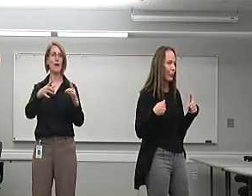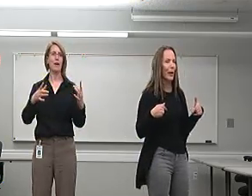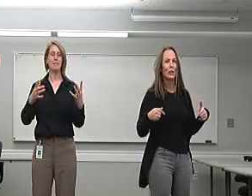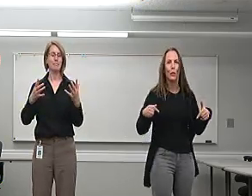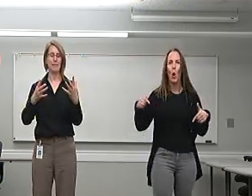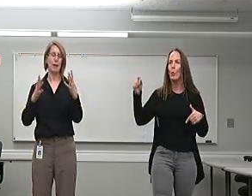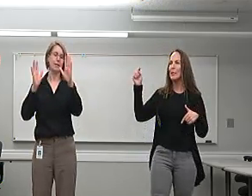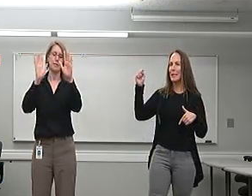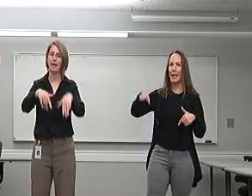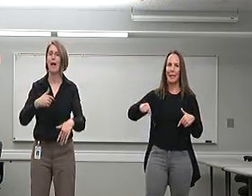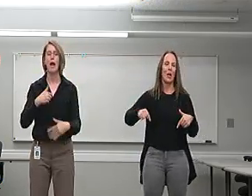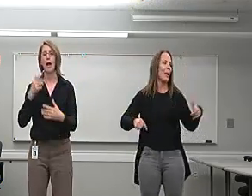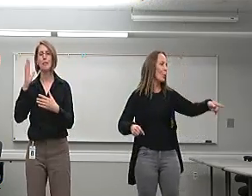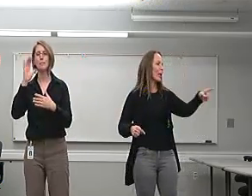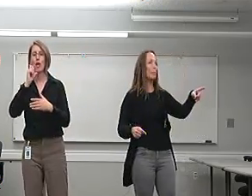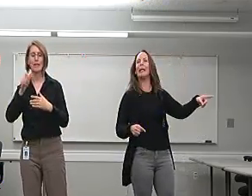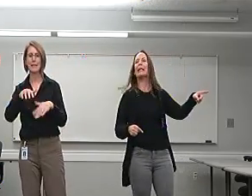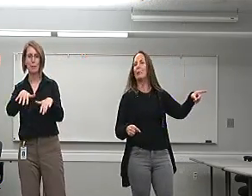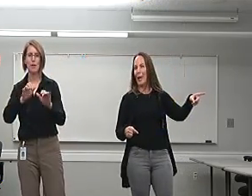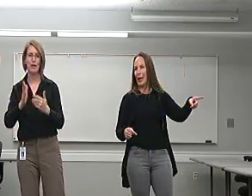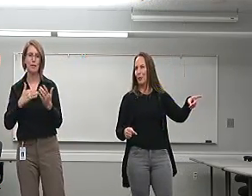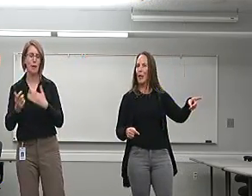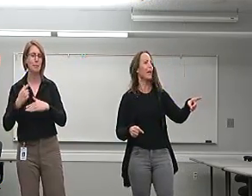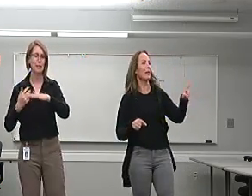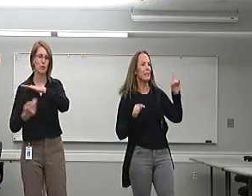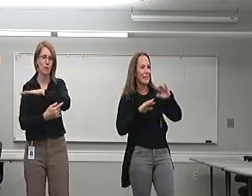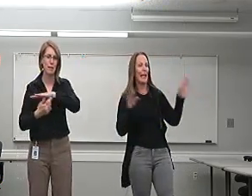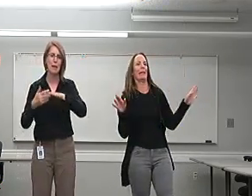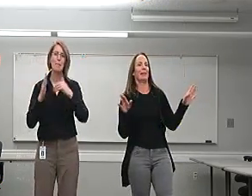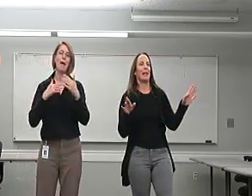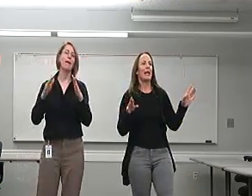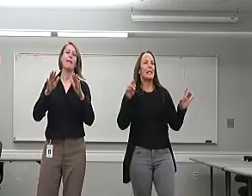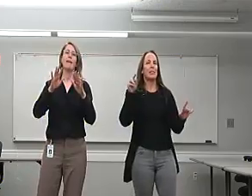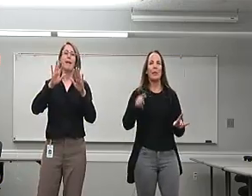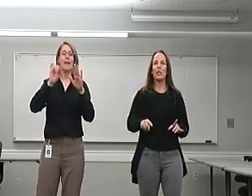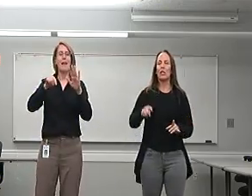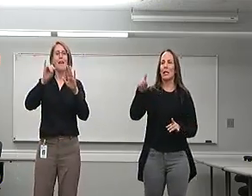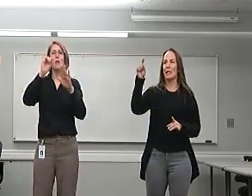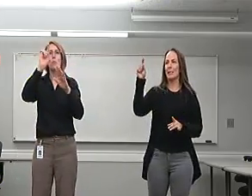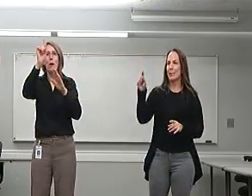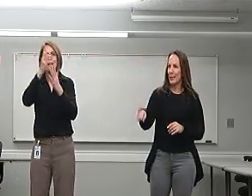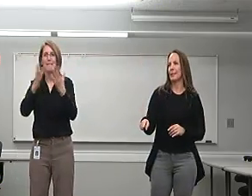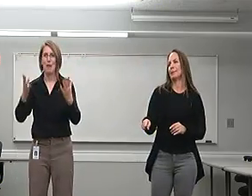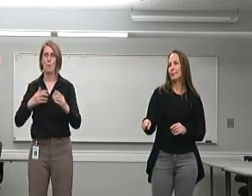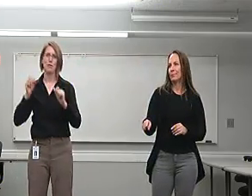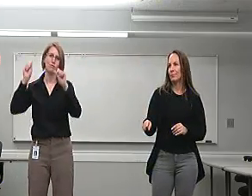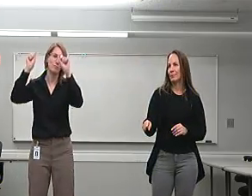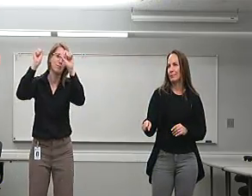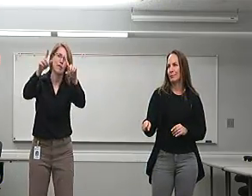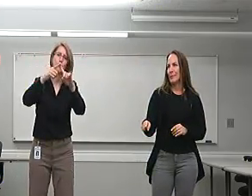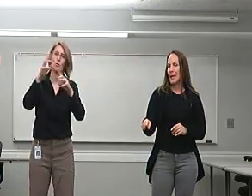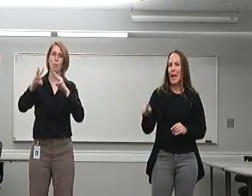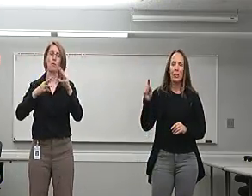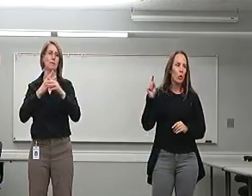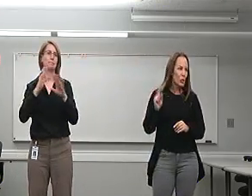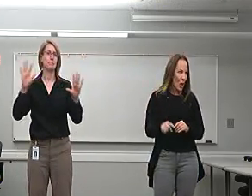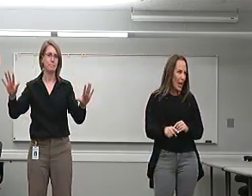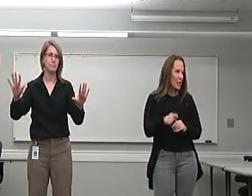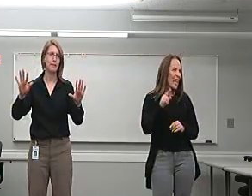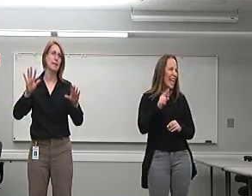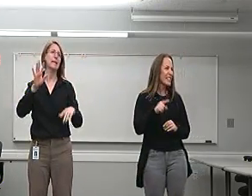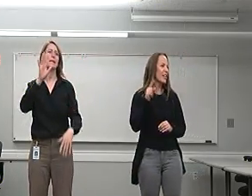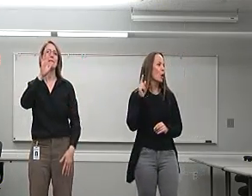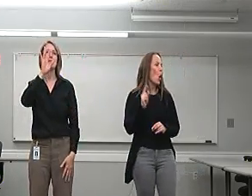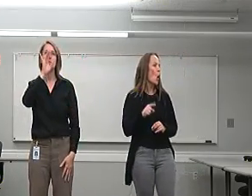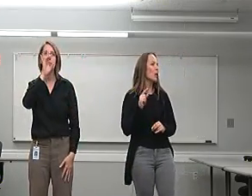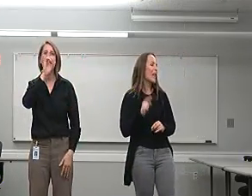says on my Wikipedia page, right? This is it. Speech is a skill. And your child has their whole